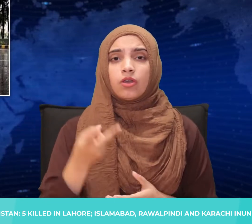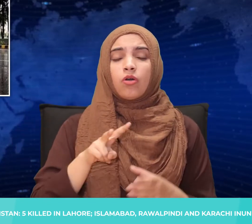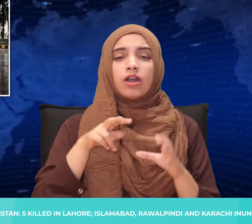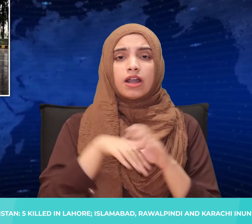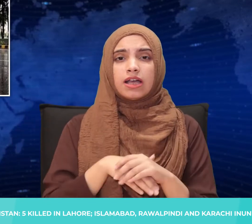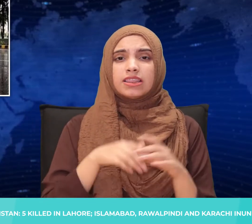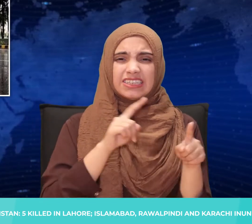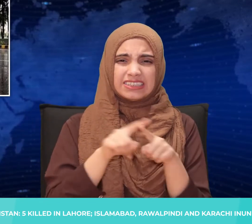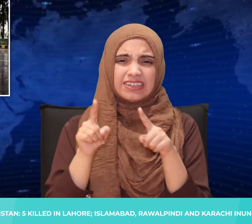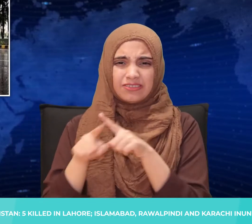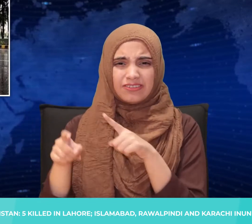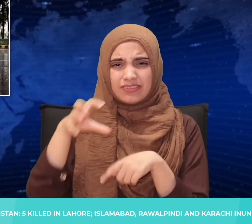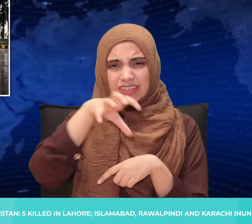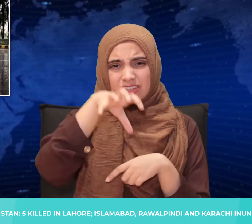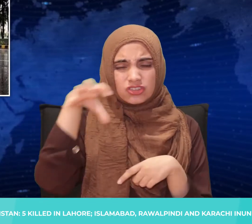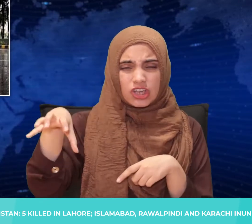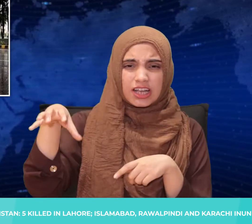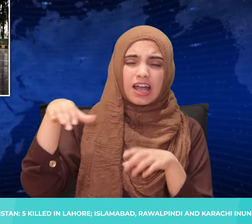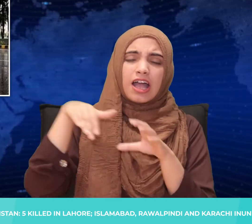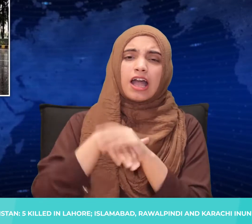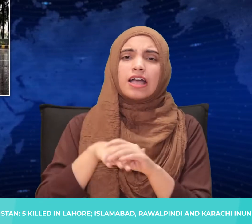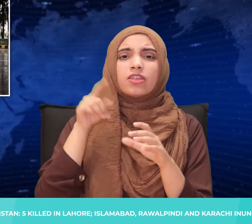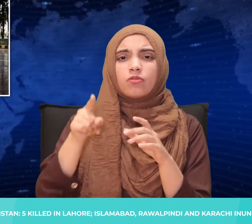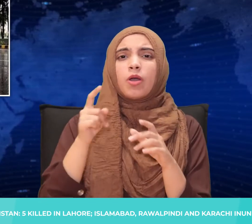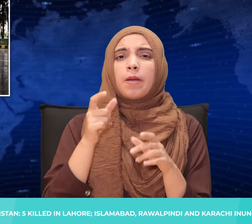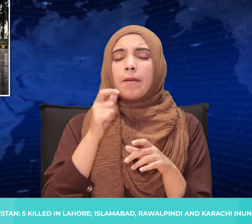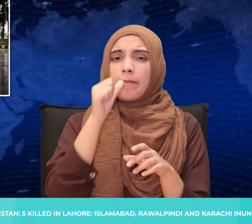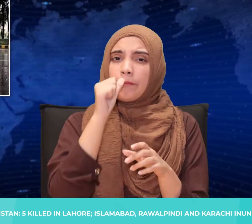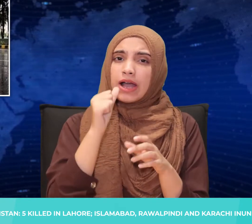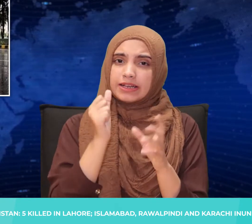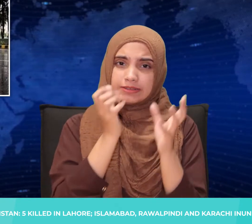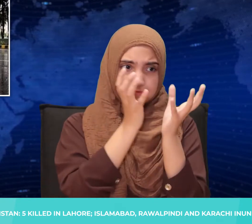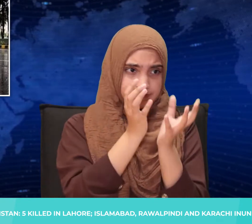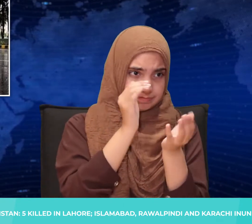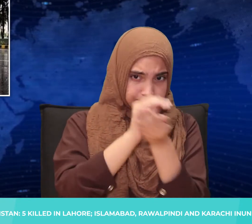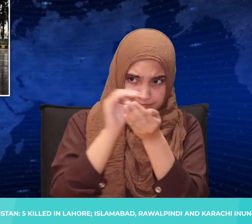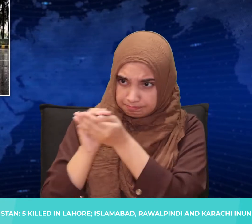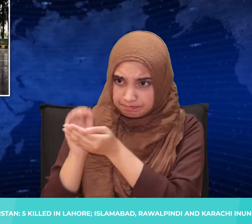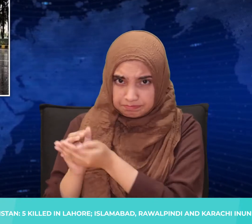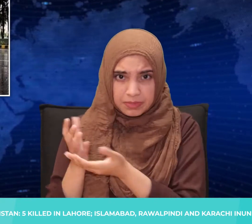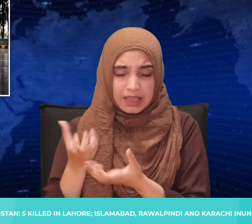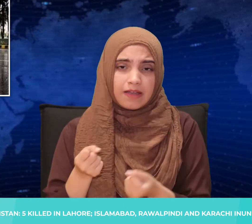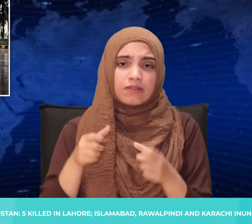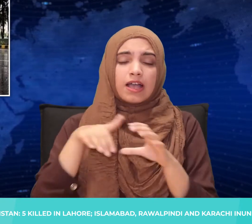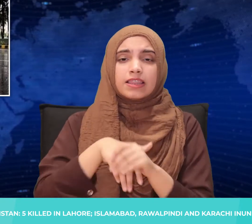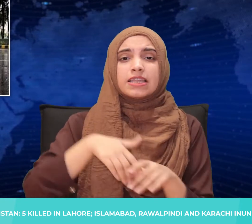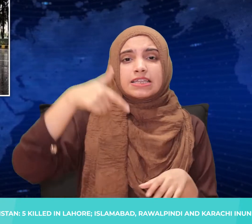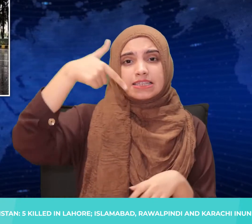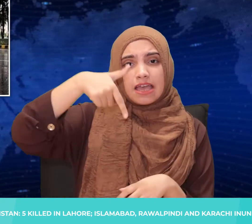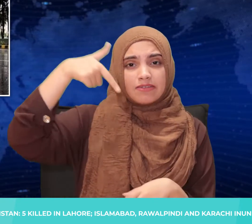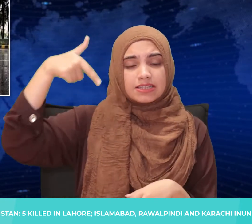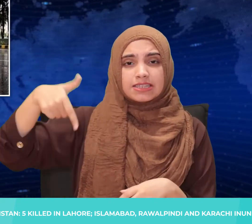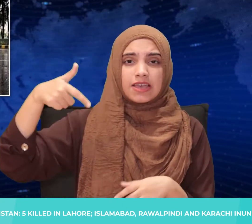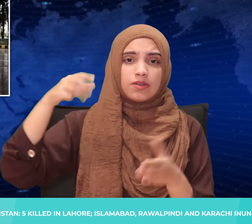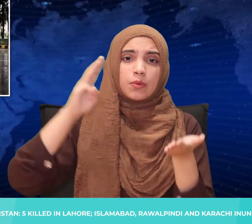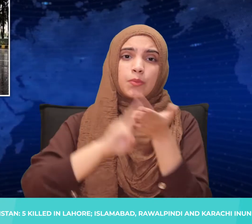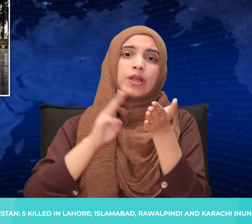Rainwater collected in various areas across the city after up to 77 millimeter rain in the